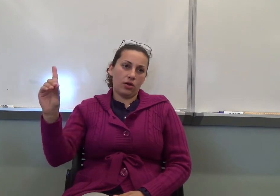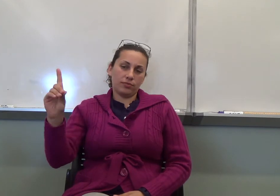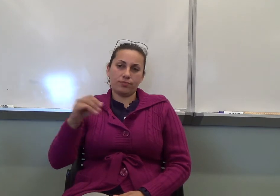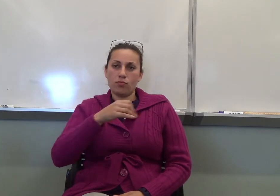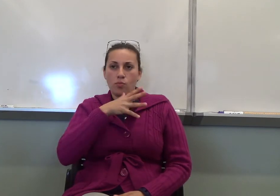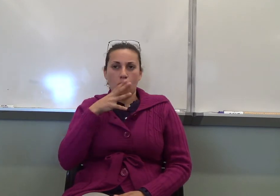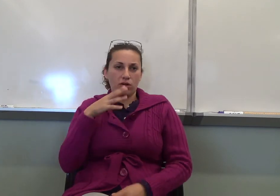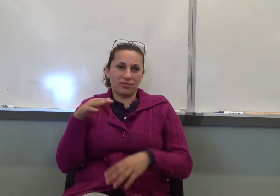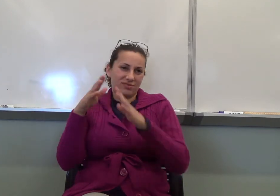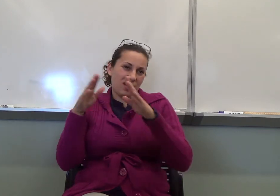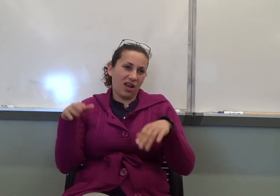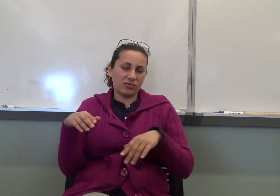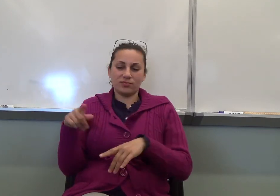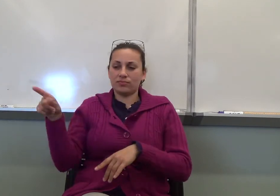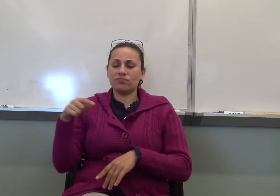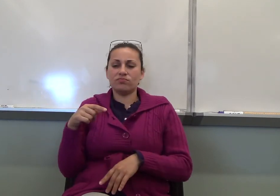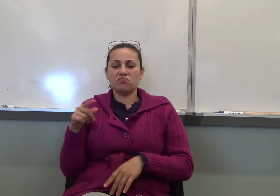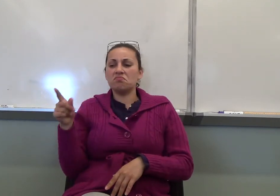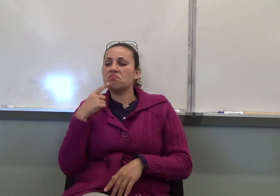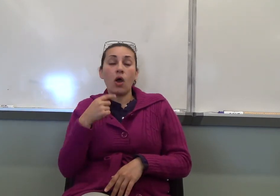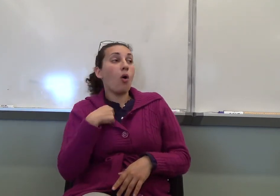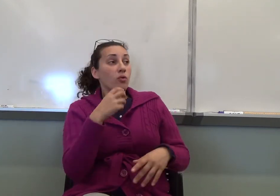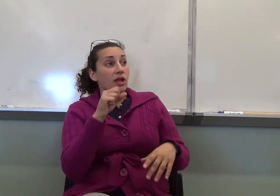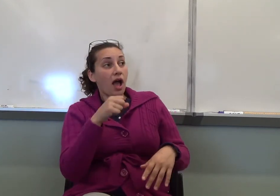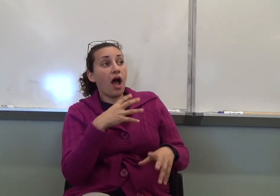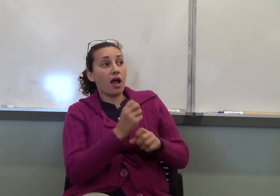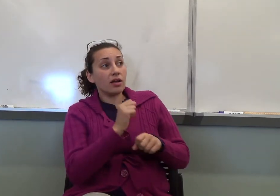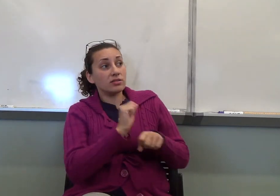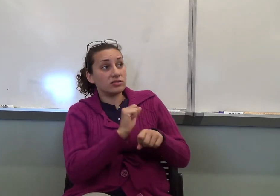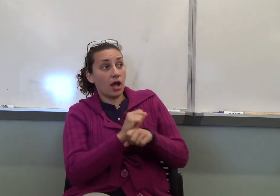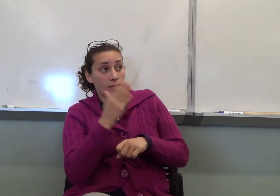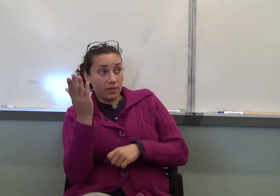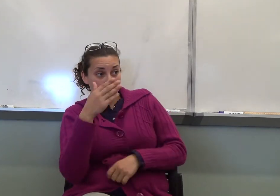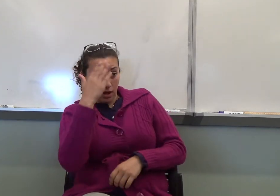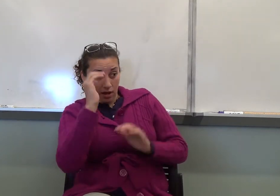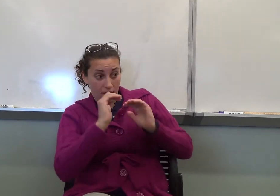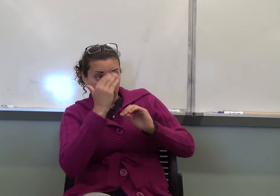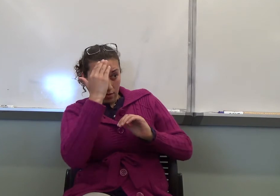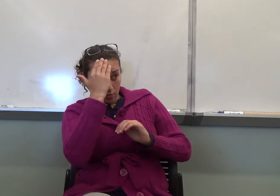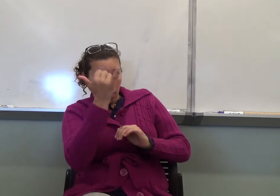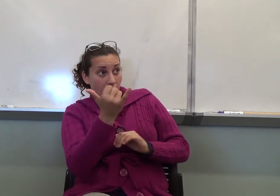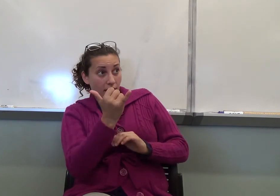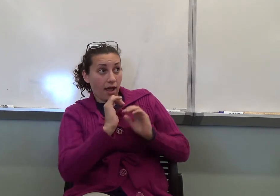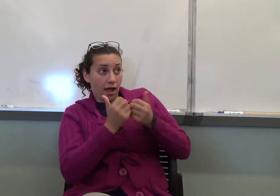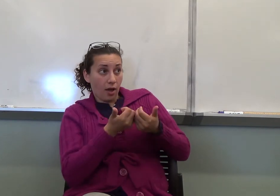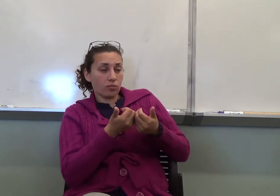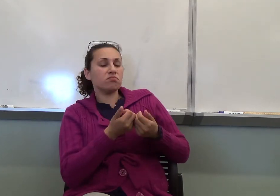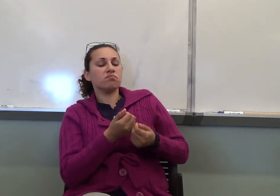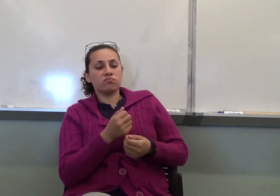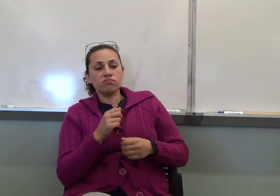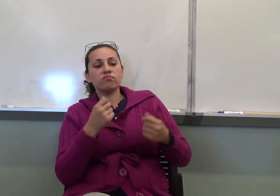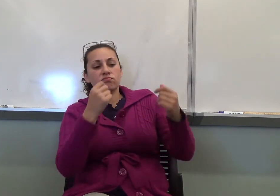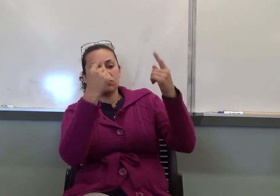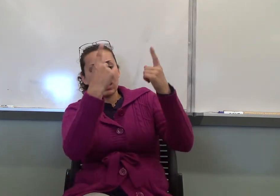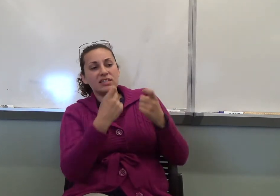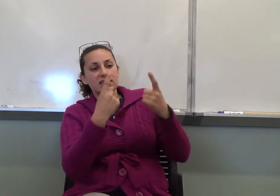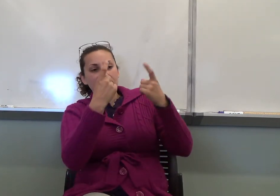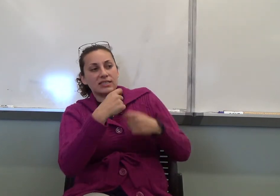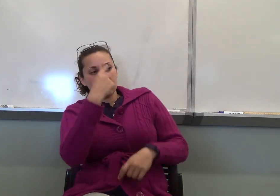He said, I got this job because I took those classes. He said, they tested me for this job. He was sitting there, he was a receptionist for Merrill